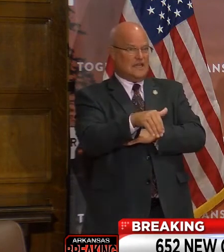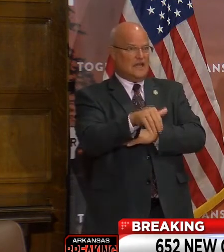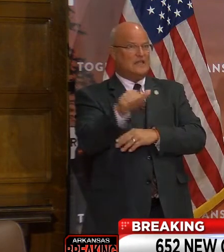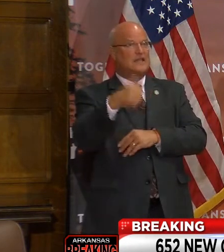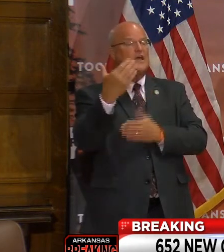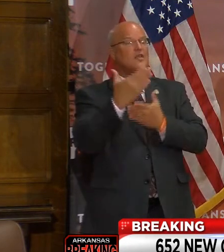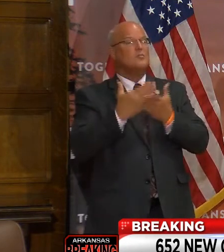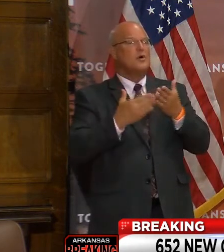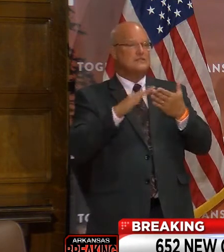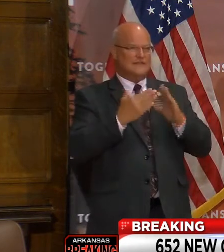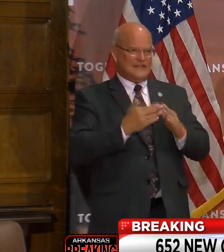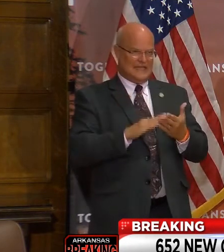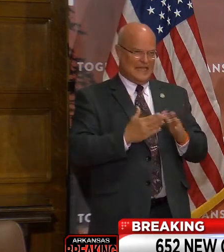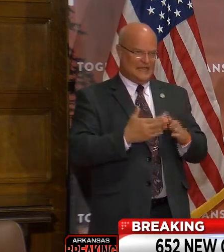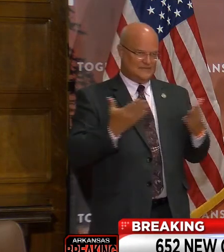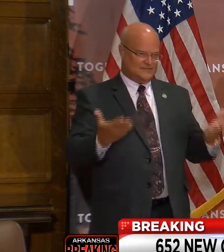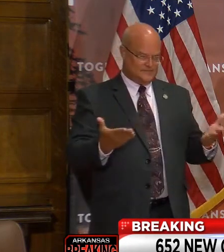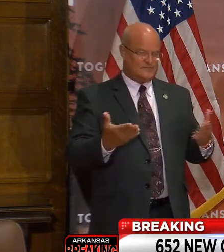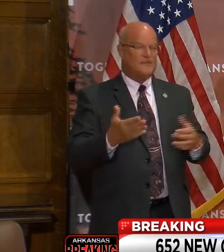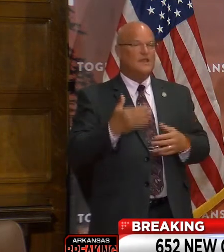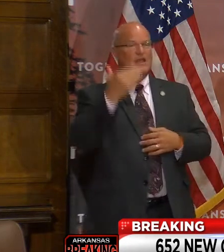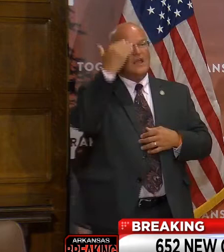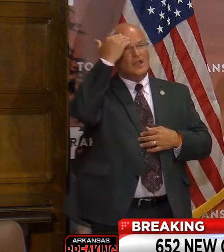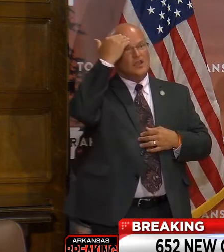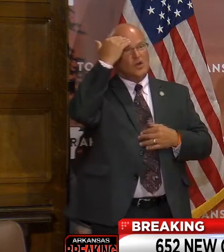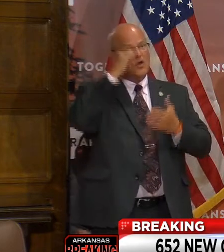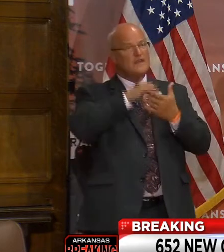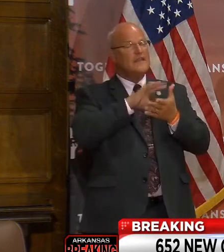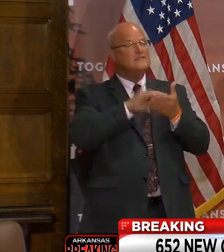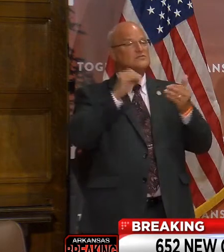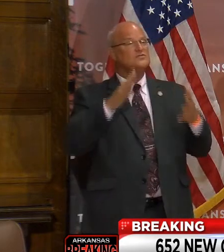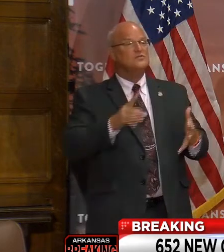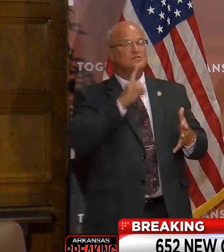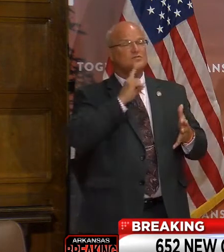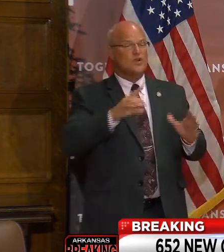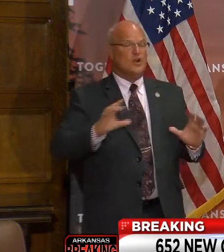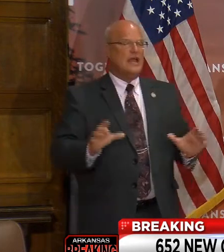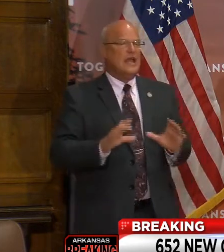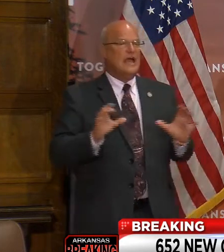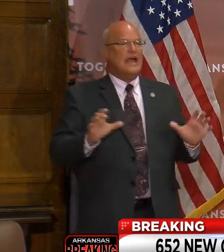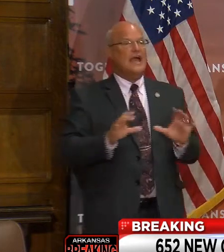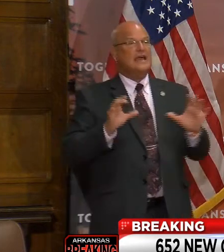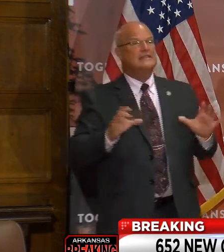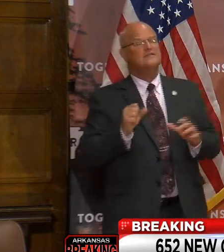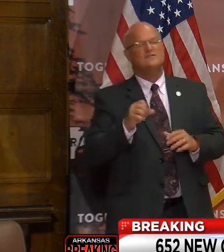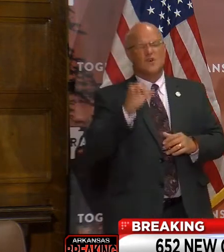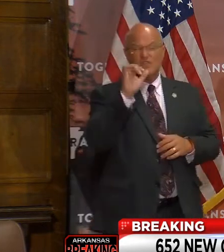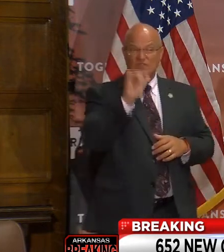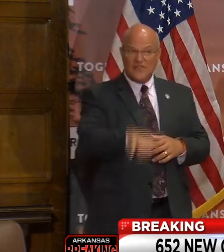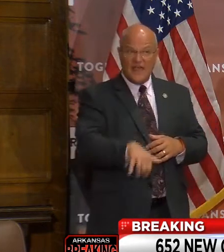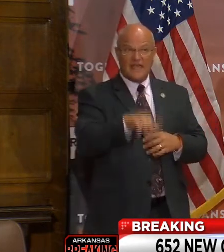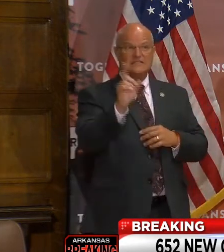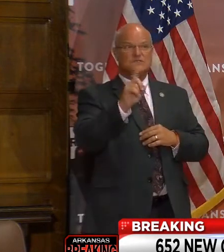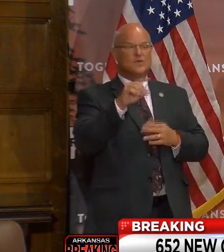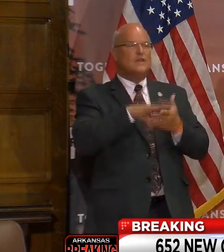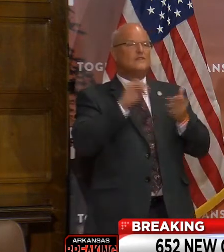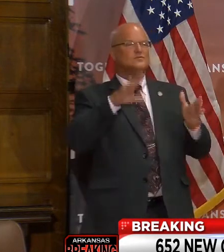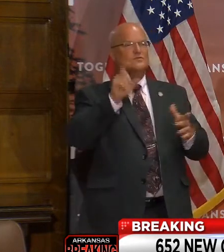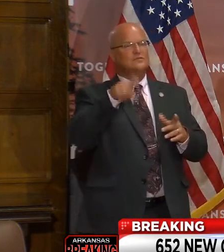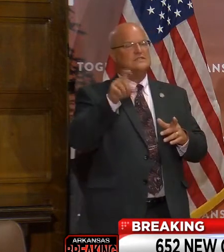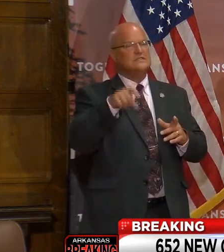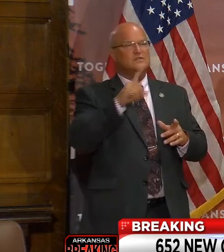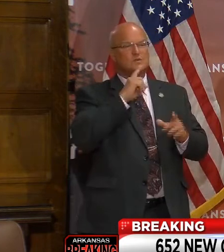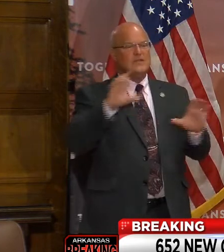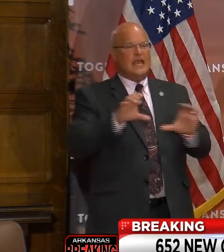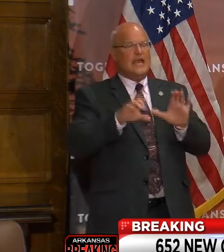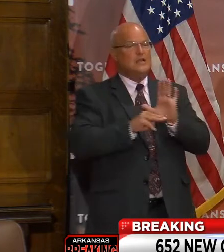other parts of the town. And knowing that students are active. And so that's where the students need to